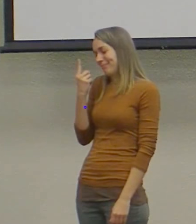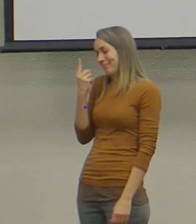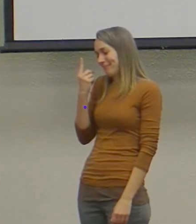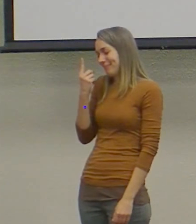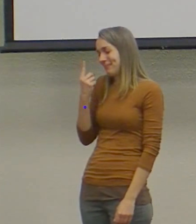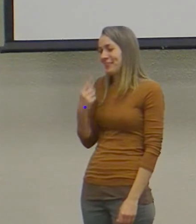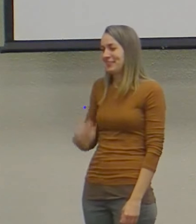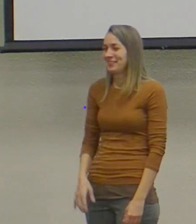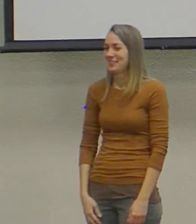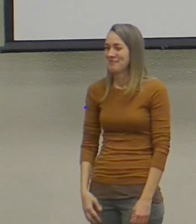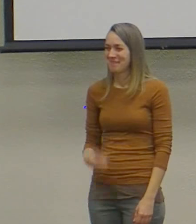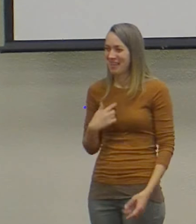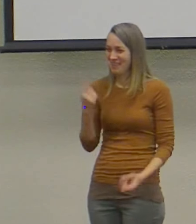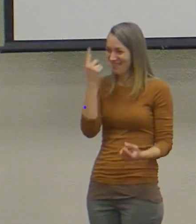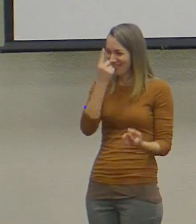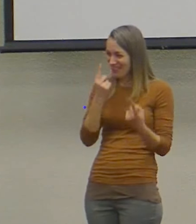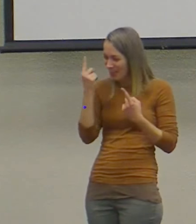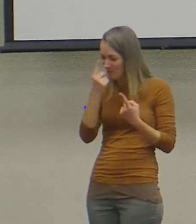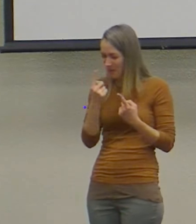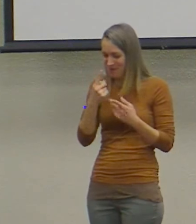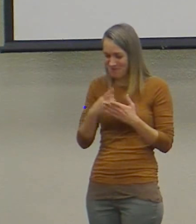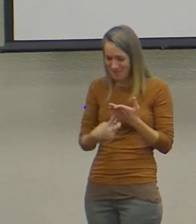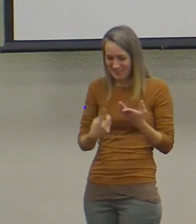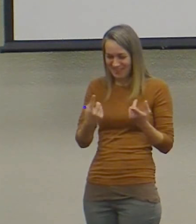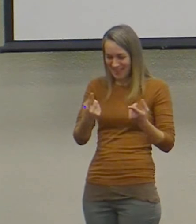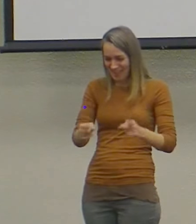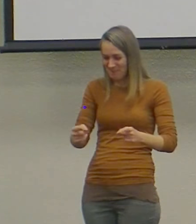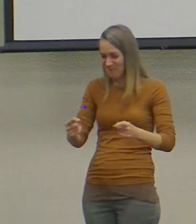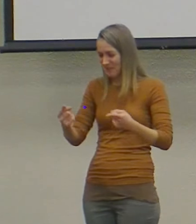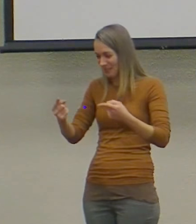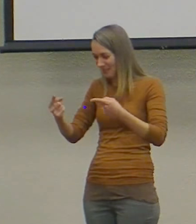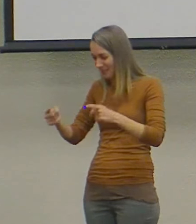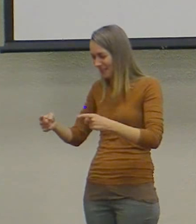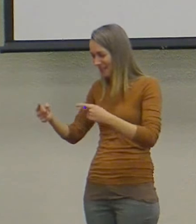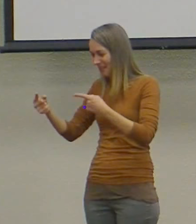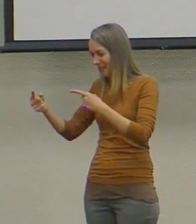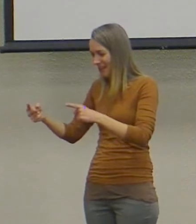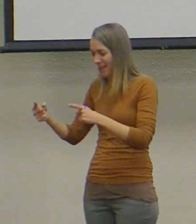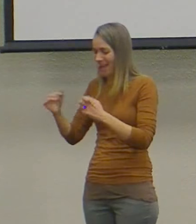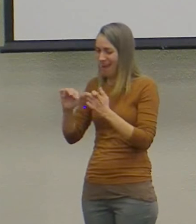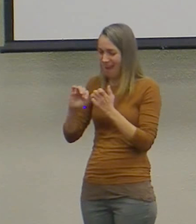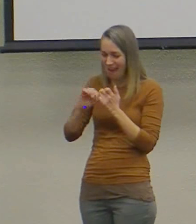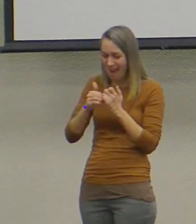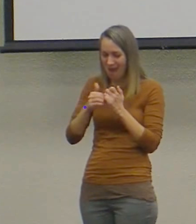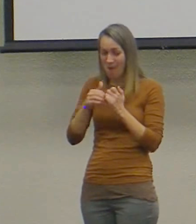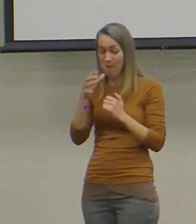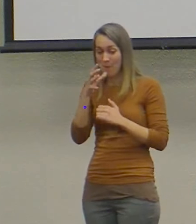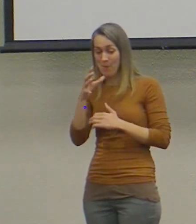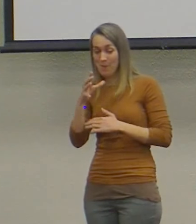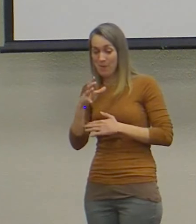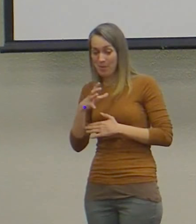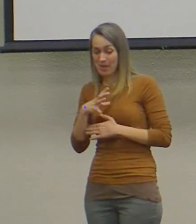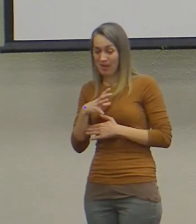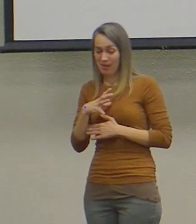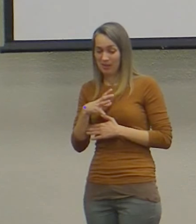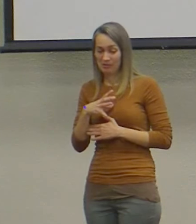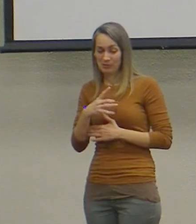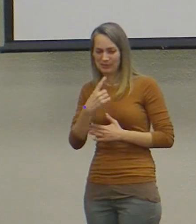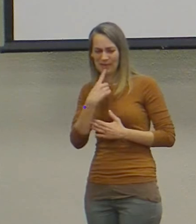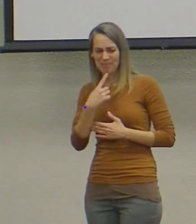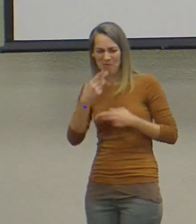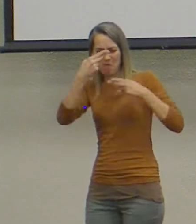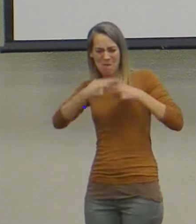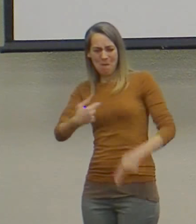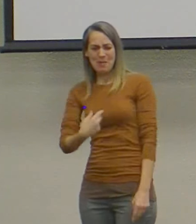I think about what's going on here and how that a woman who had said, "Call